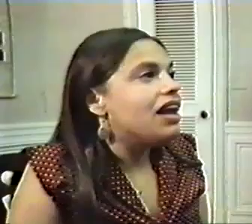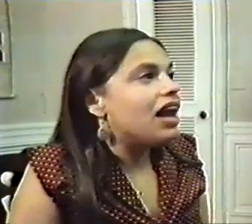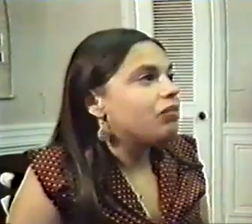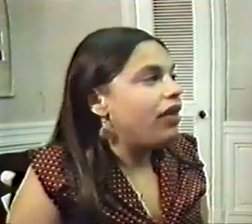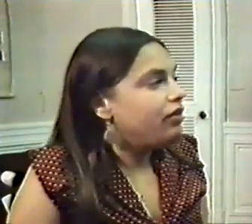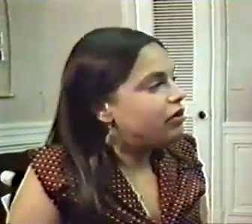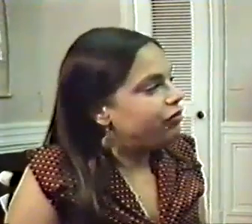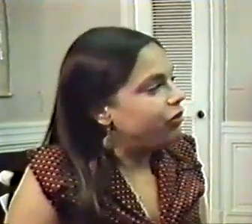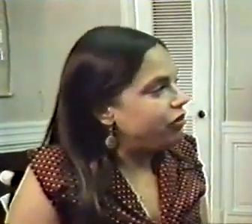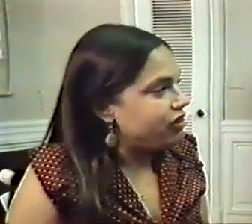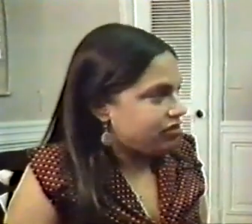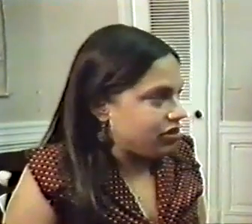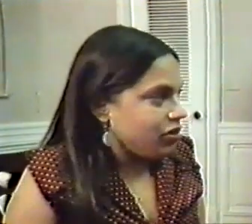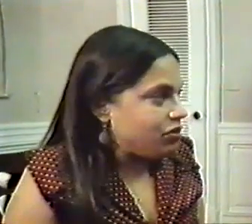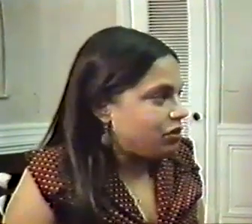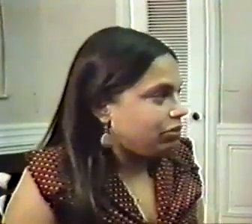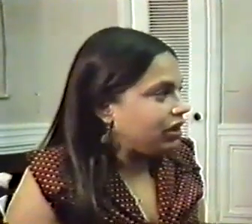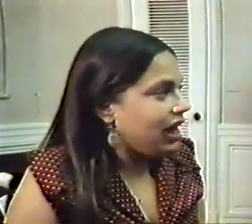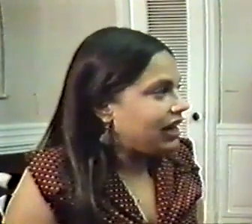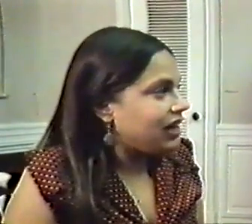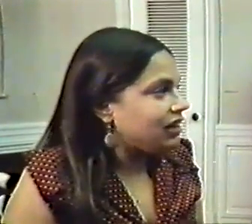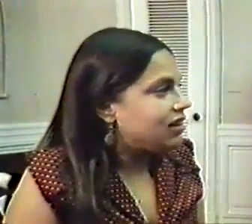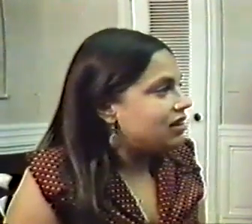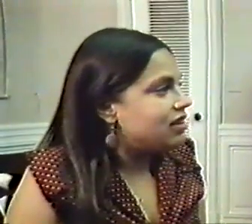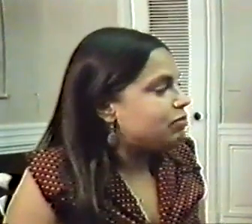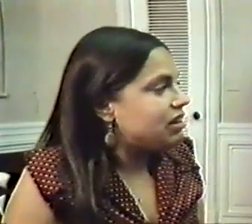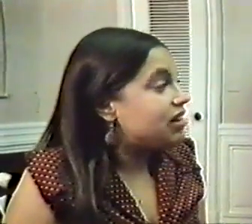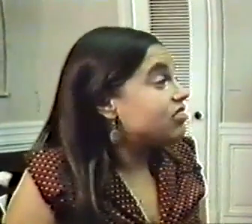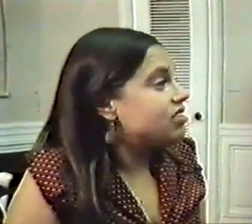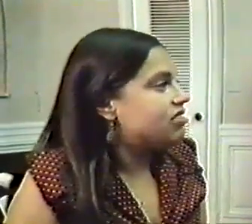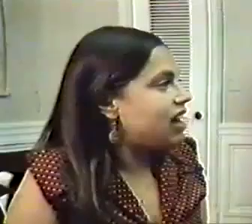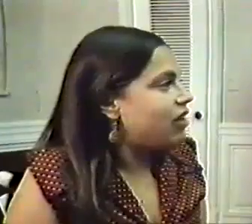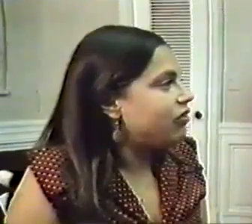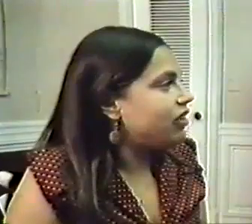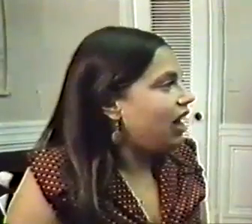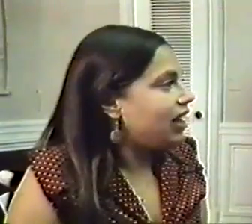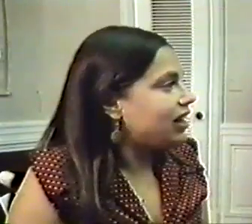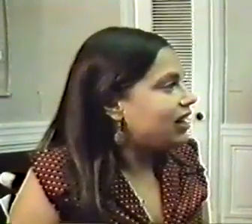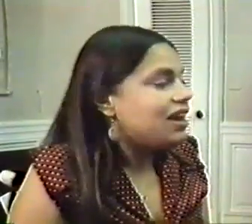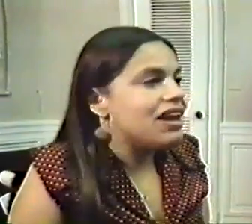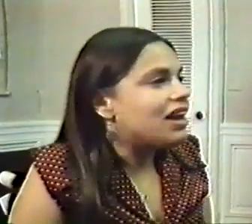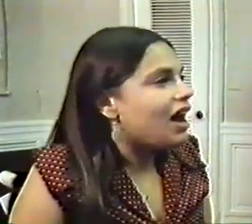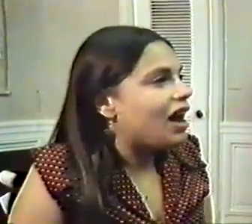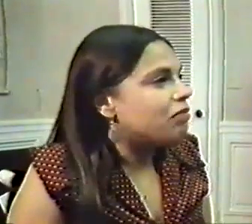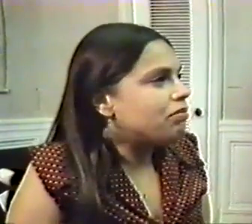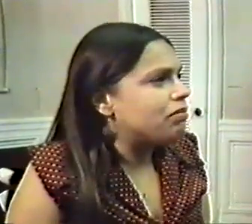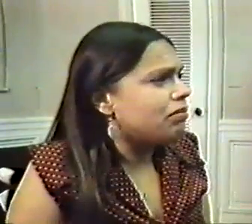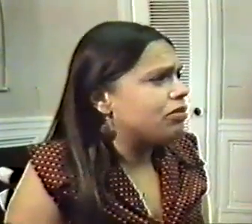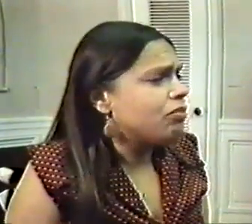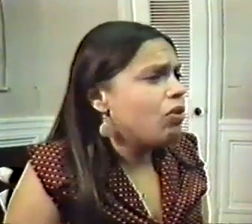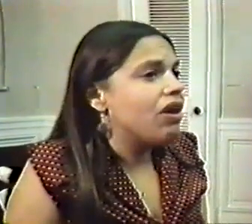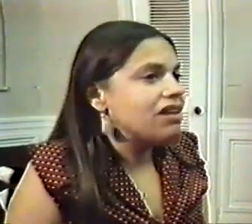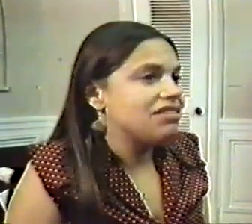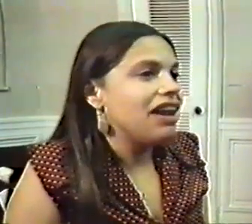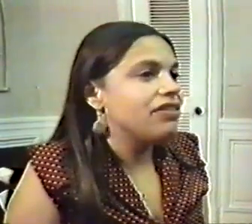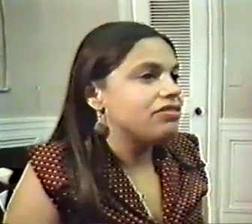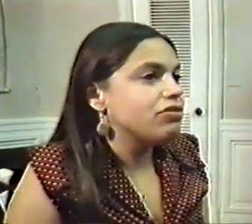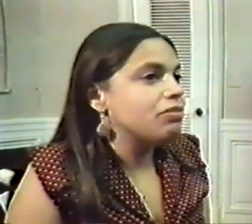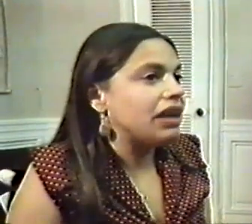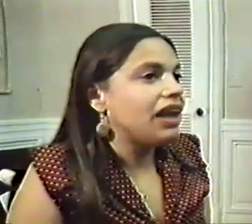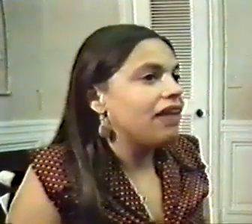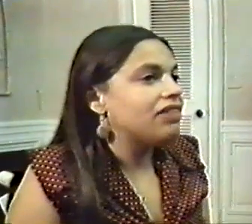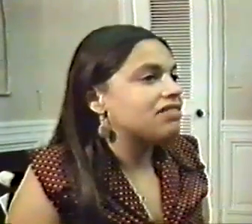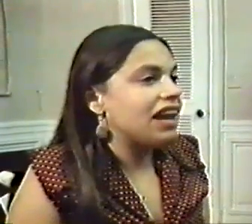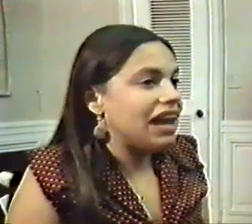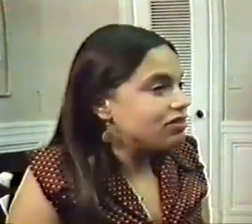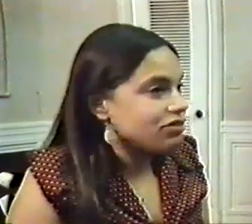floor, and while there were a few of us, who were planning to potentially stay overnight, the more I sat in this